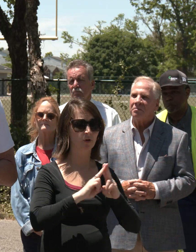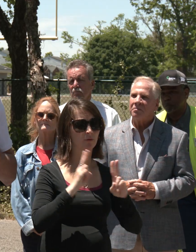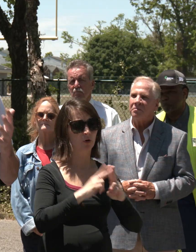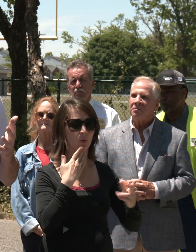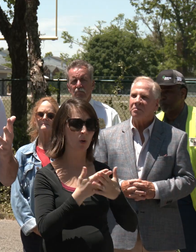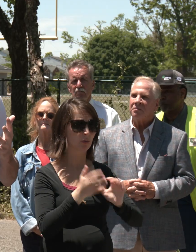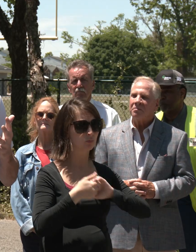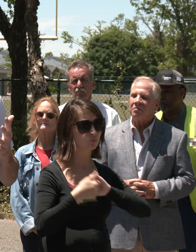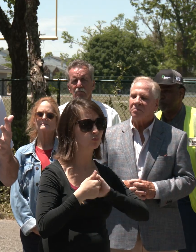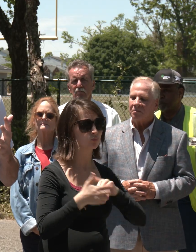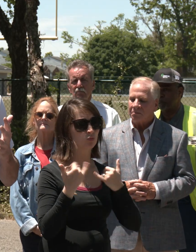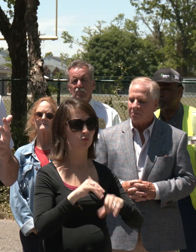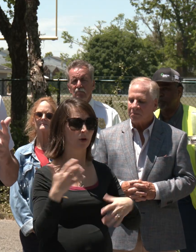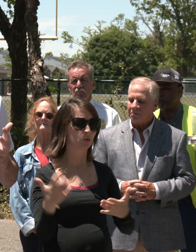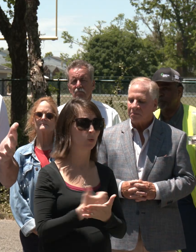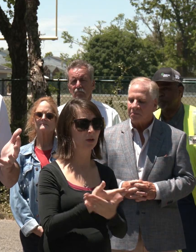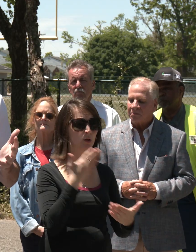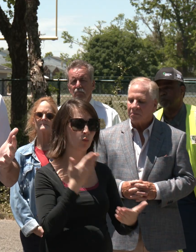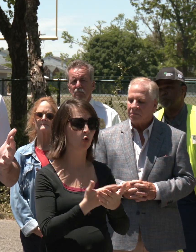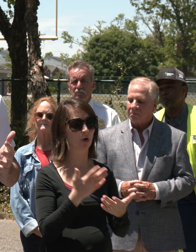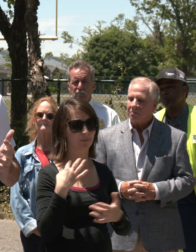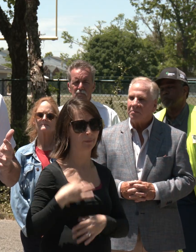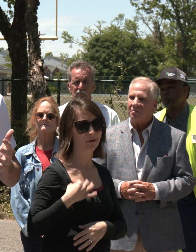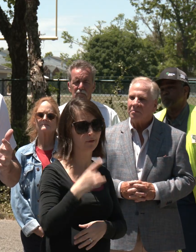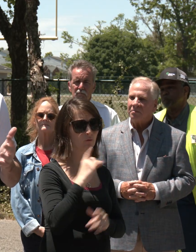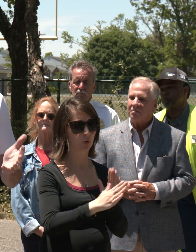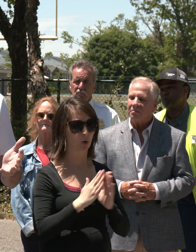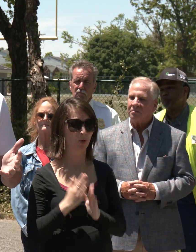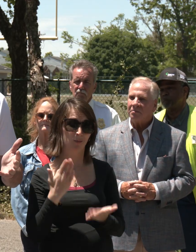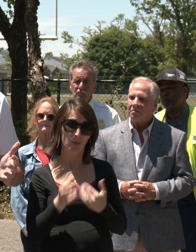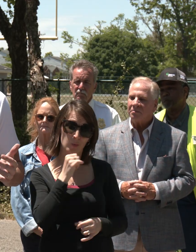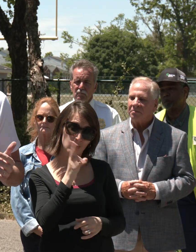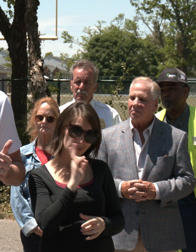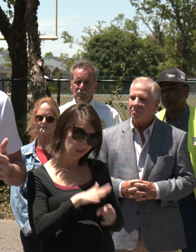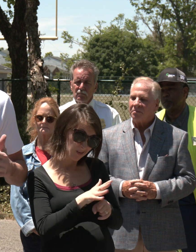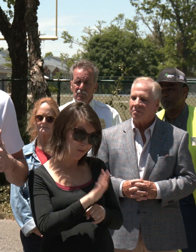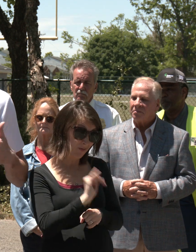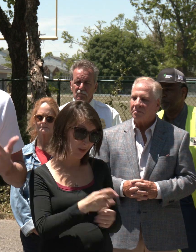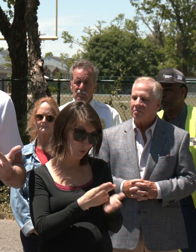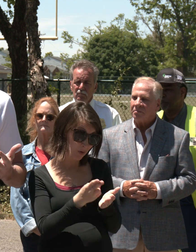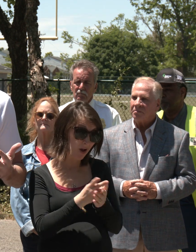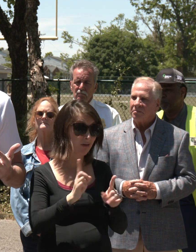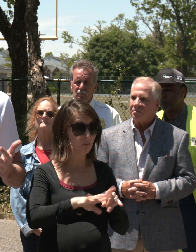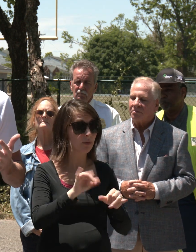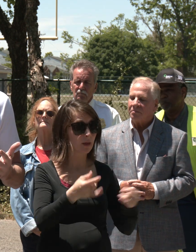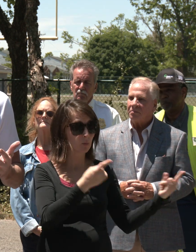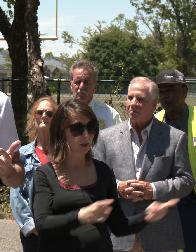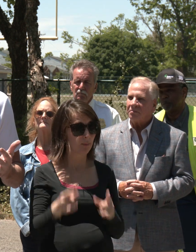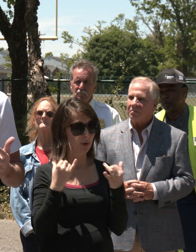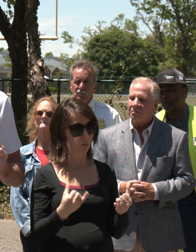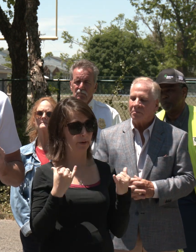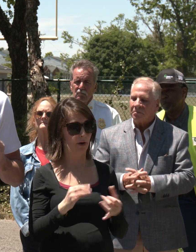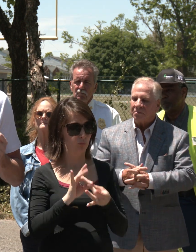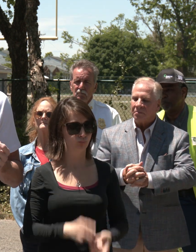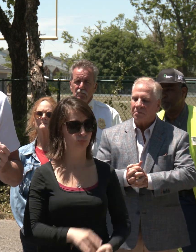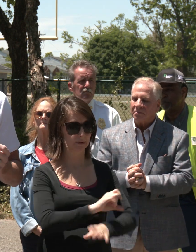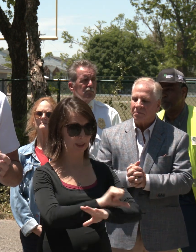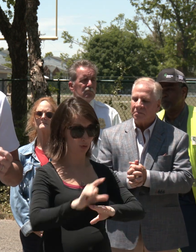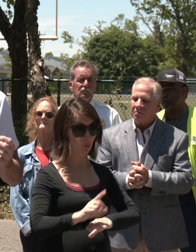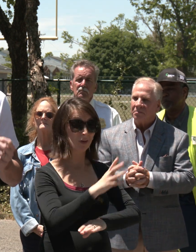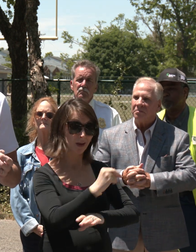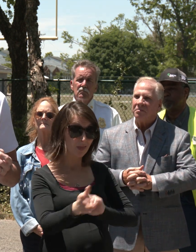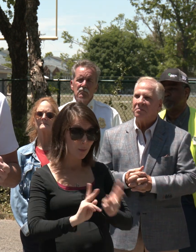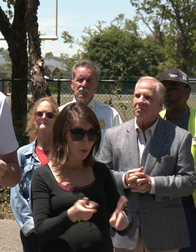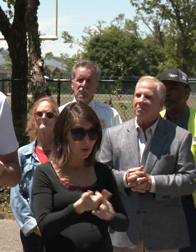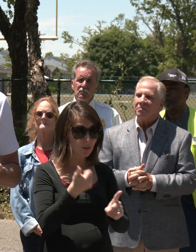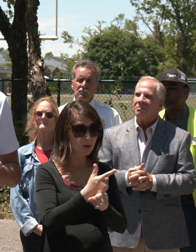the common benefit of the people that we represent, and that's a good thing. We probably don't see enough of that, but that's what's happening right now in St. Louis. And the people